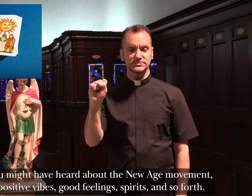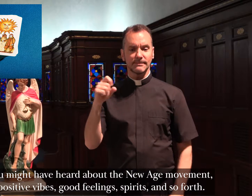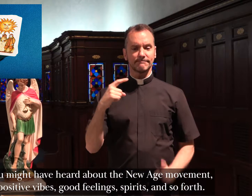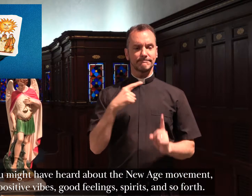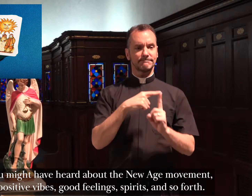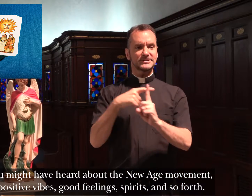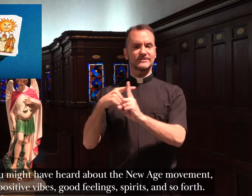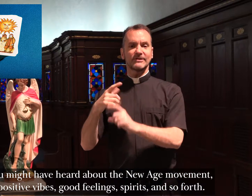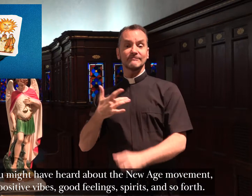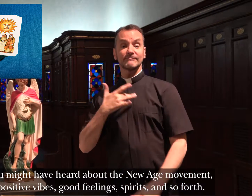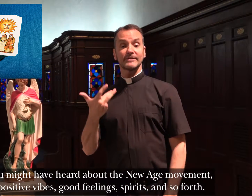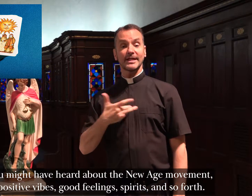forth.